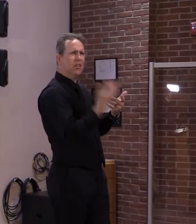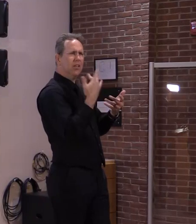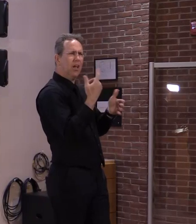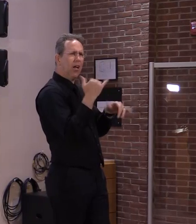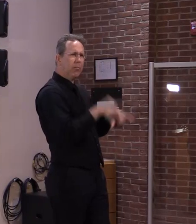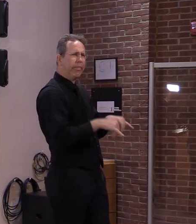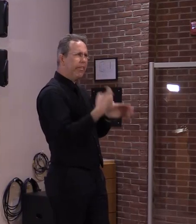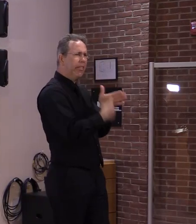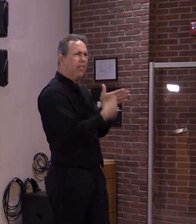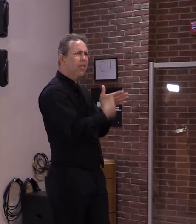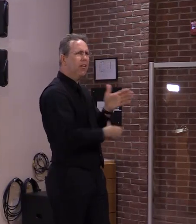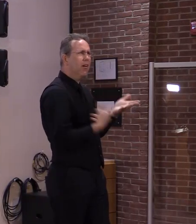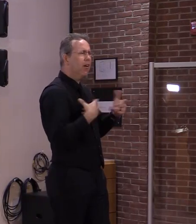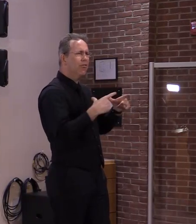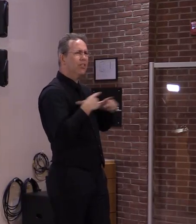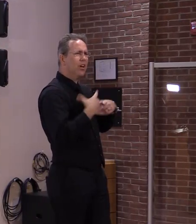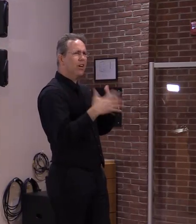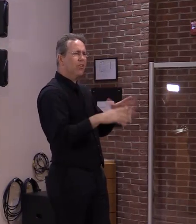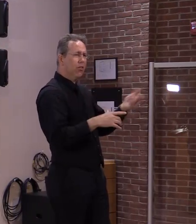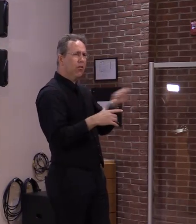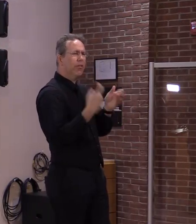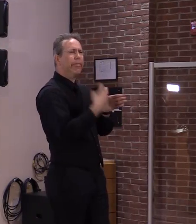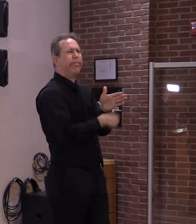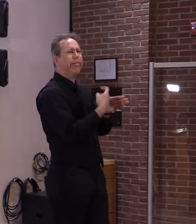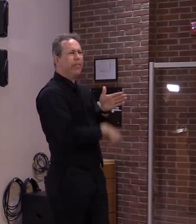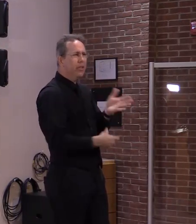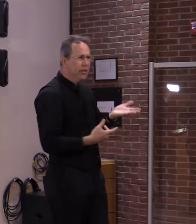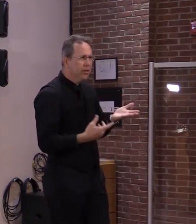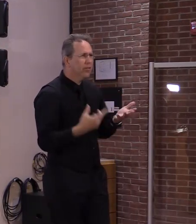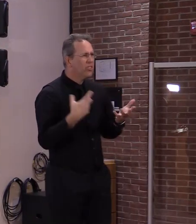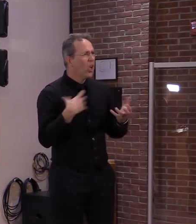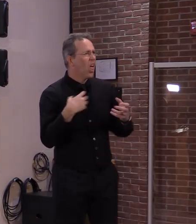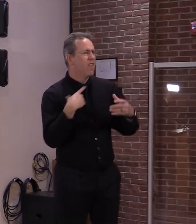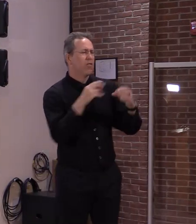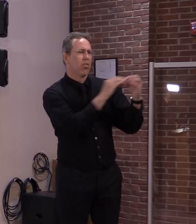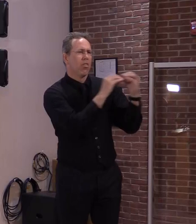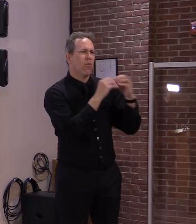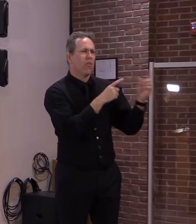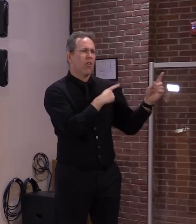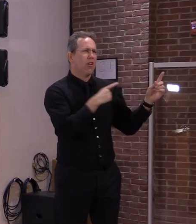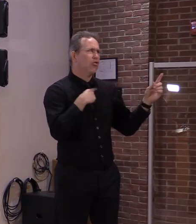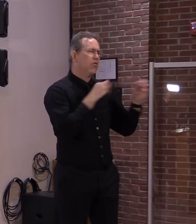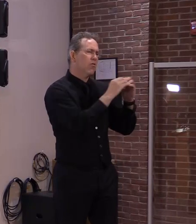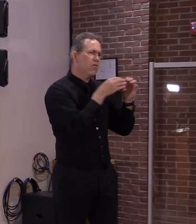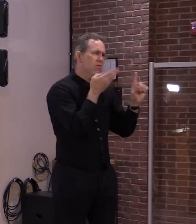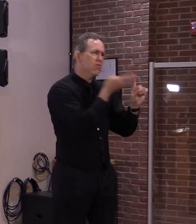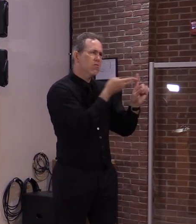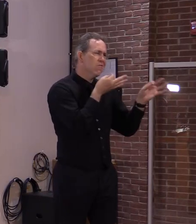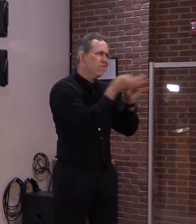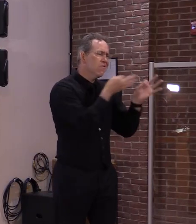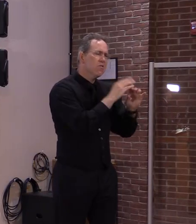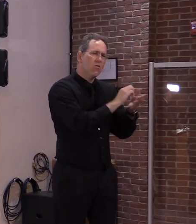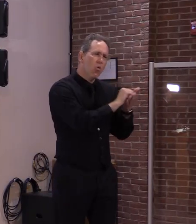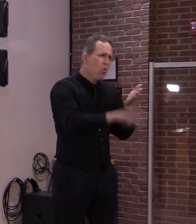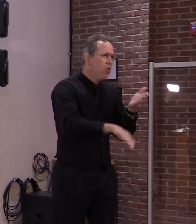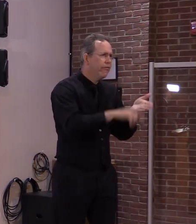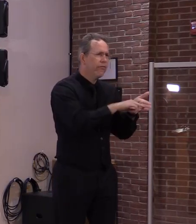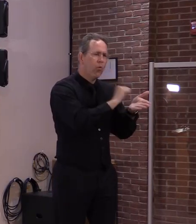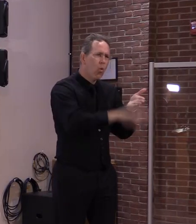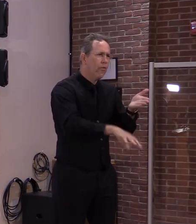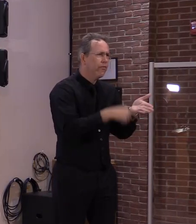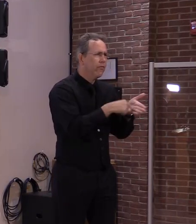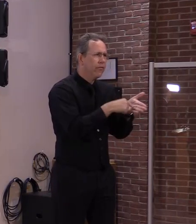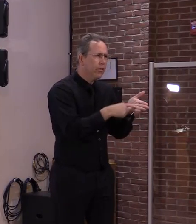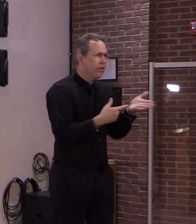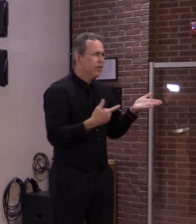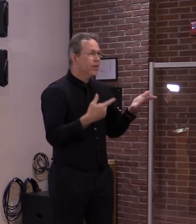as I'd called for, but for those who have low and moderate income. And we were able to come again to an agreement.